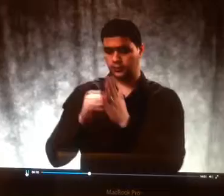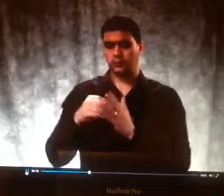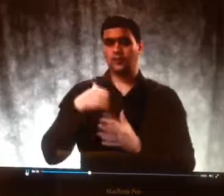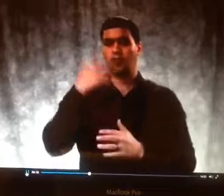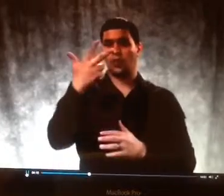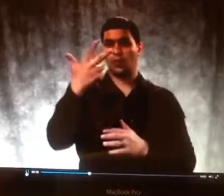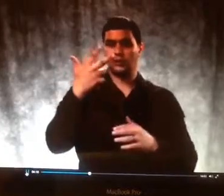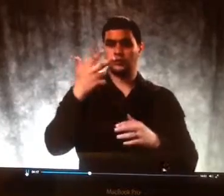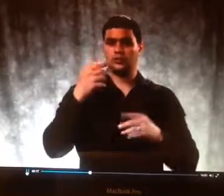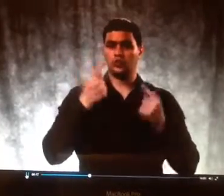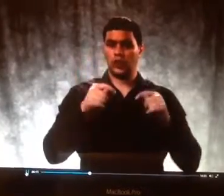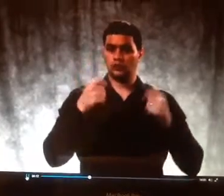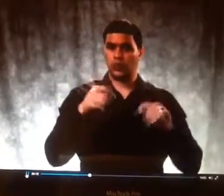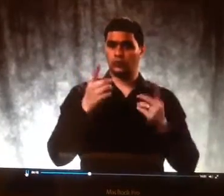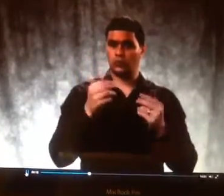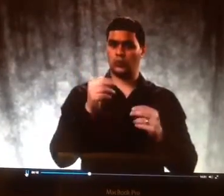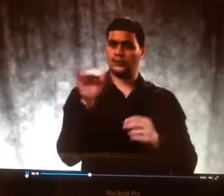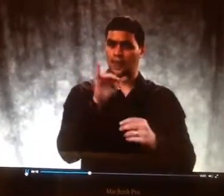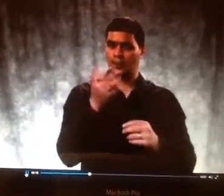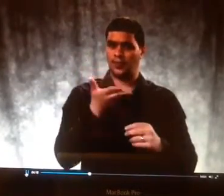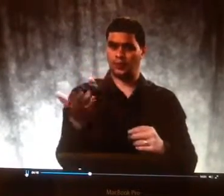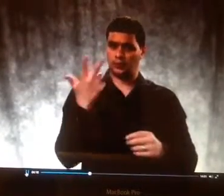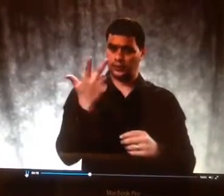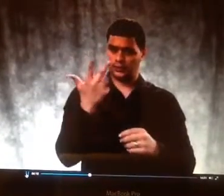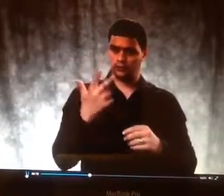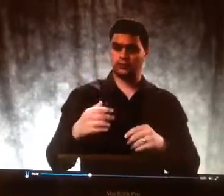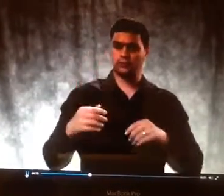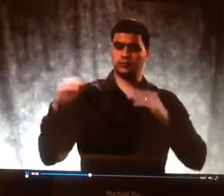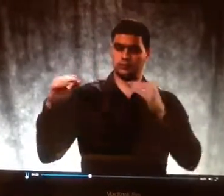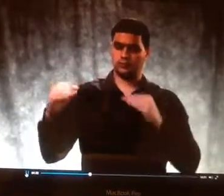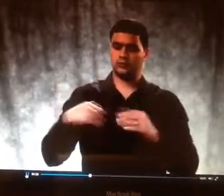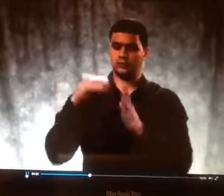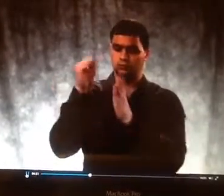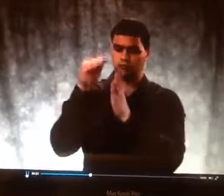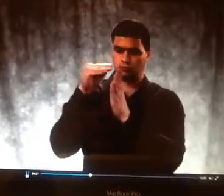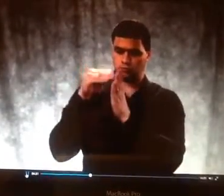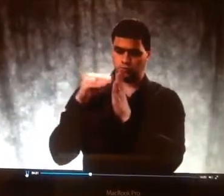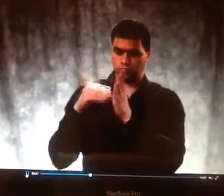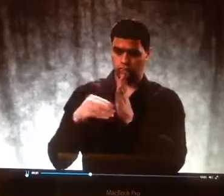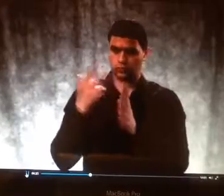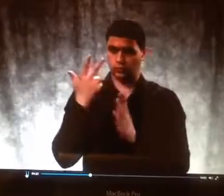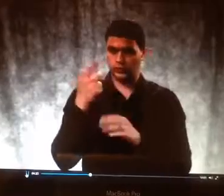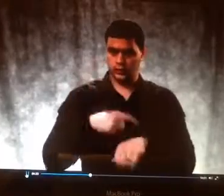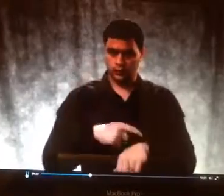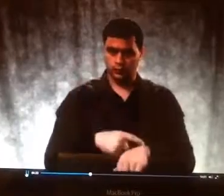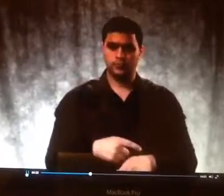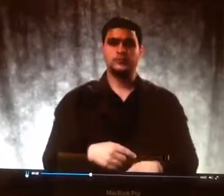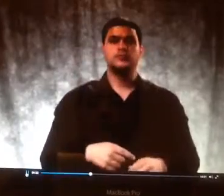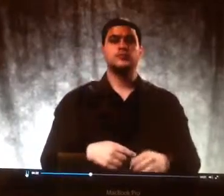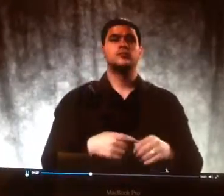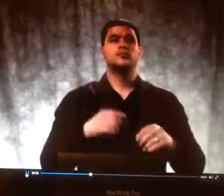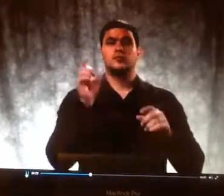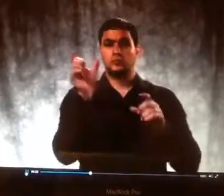many seconds it would take to load the screen, and then I would load that information into Excel. And I would do that 3